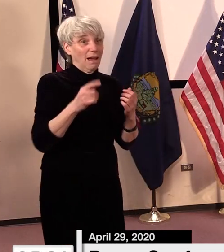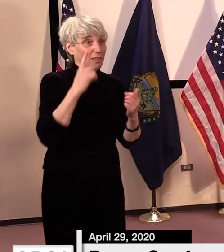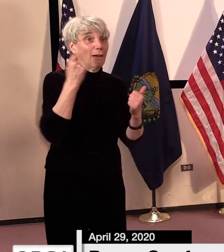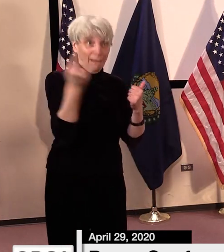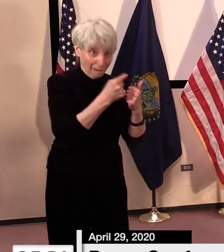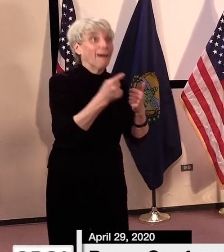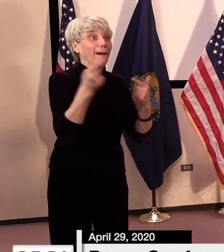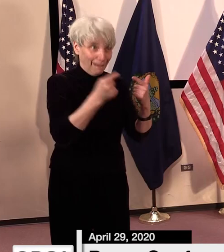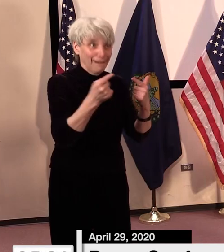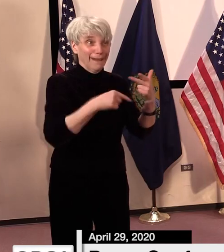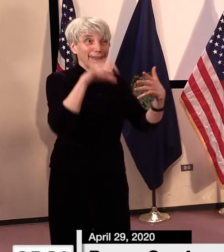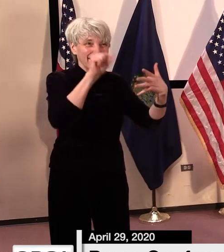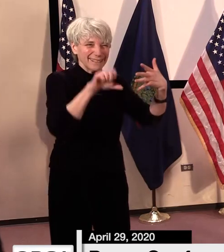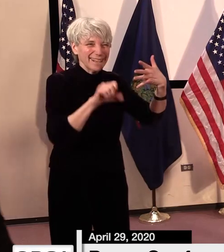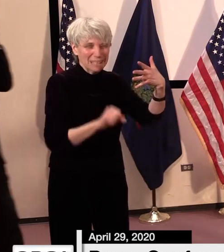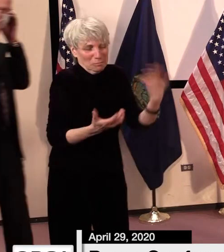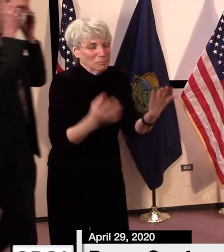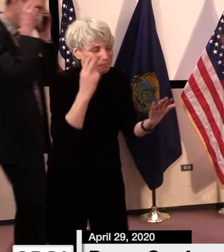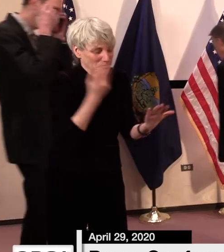but I'll let Dr. Levine answer.